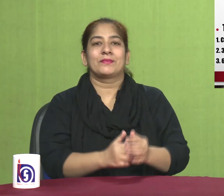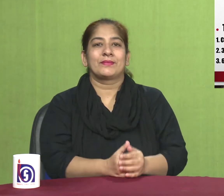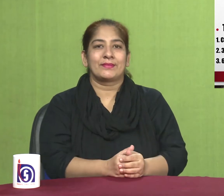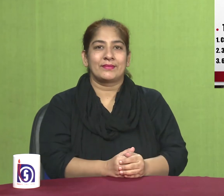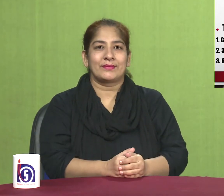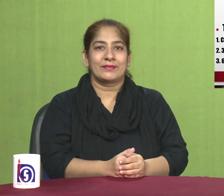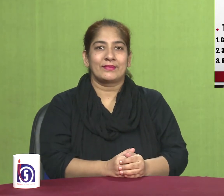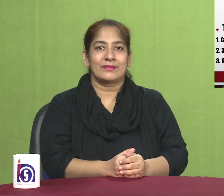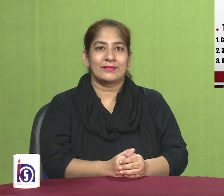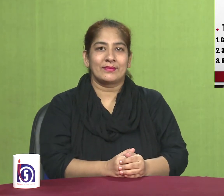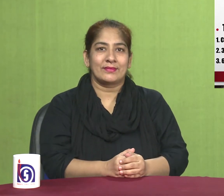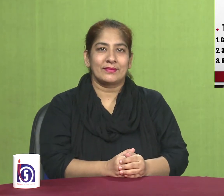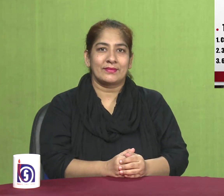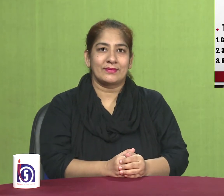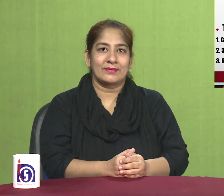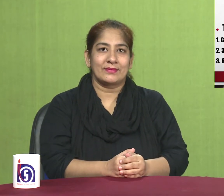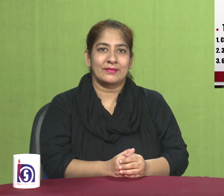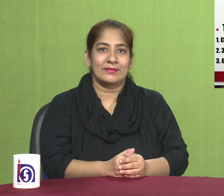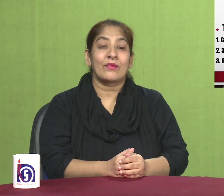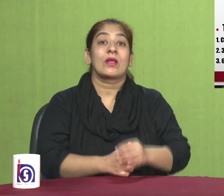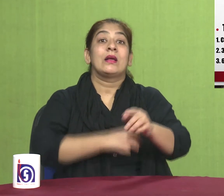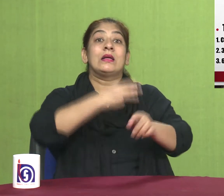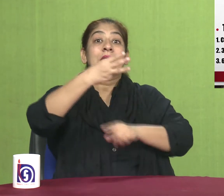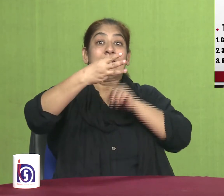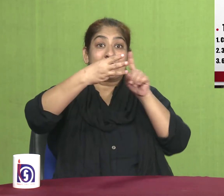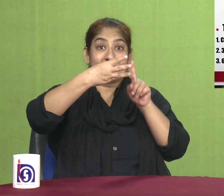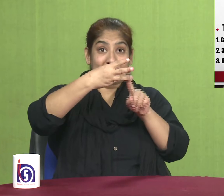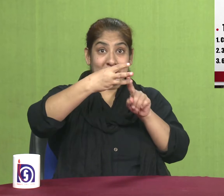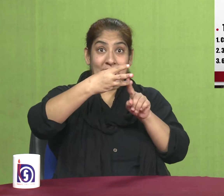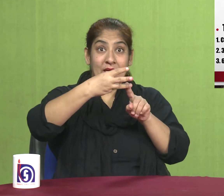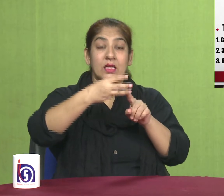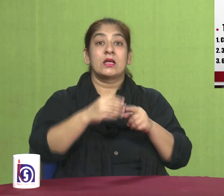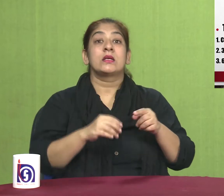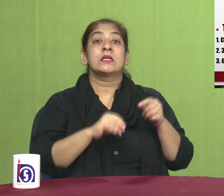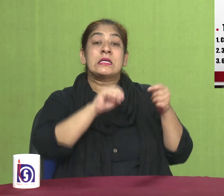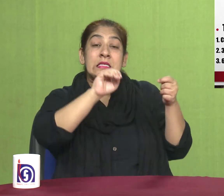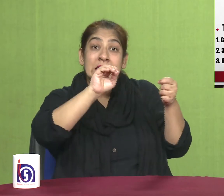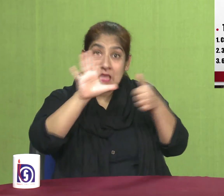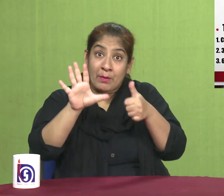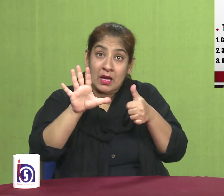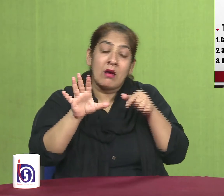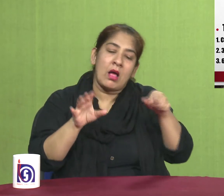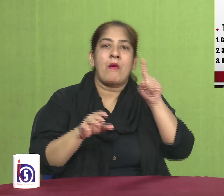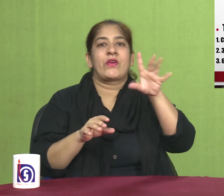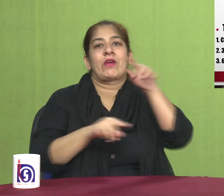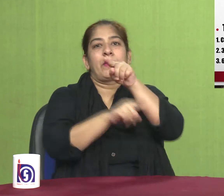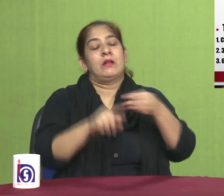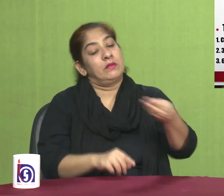is 3 months and the percentage is 12%. The third one is 6 months